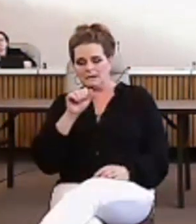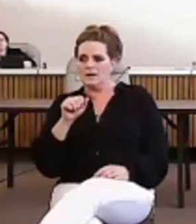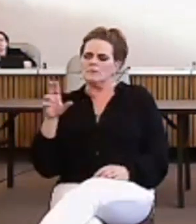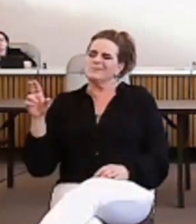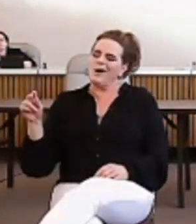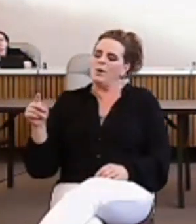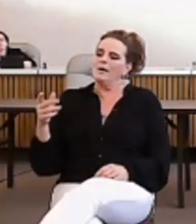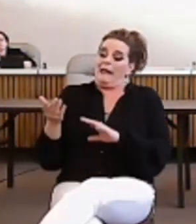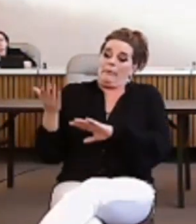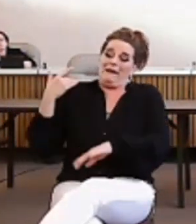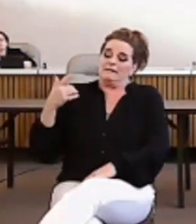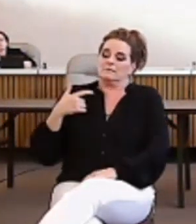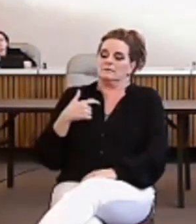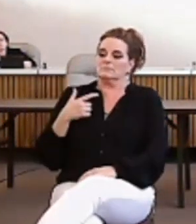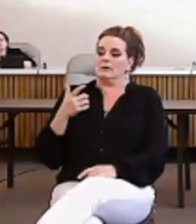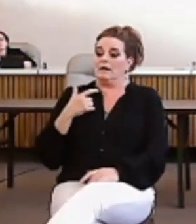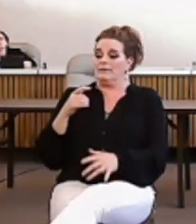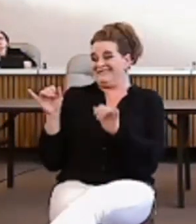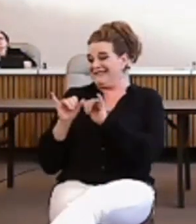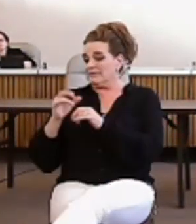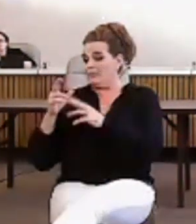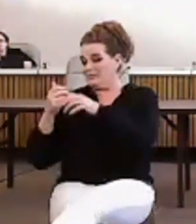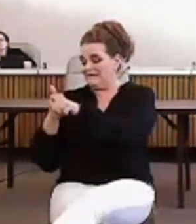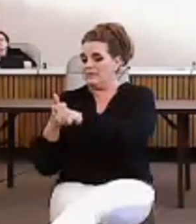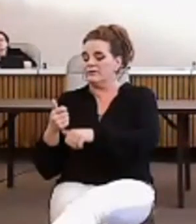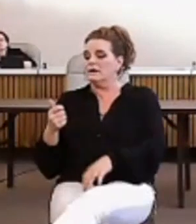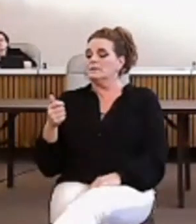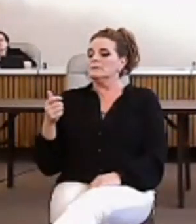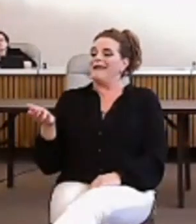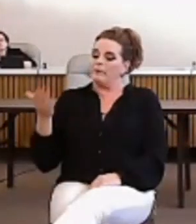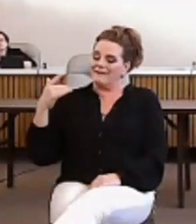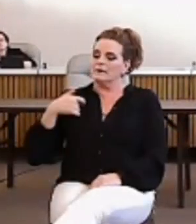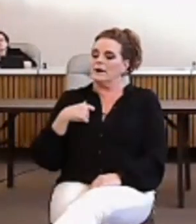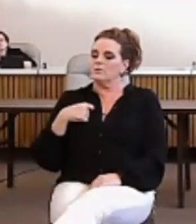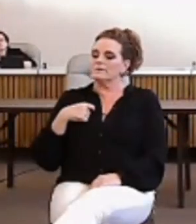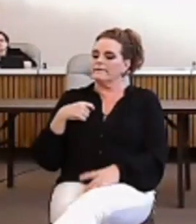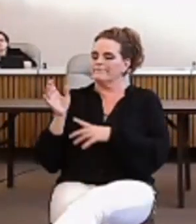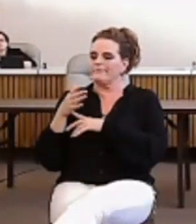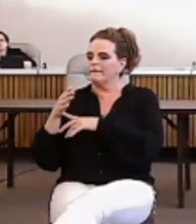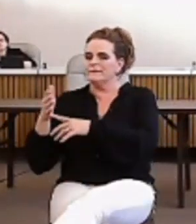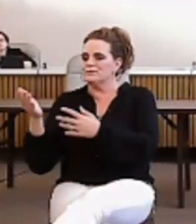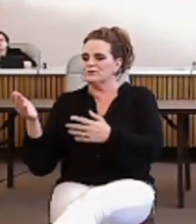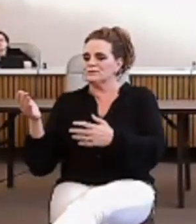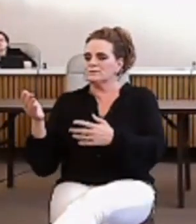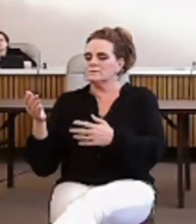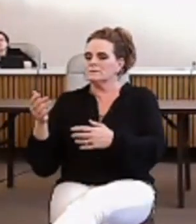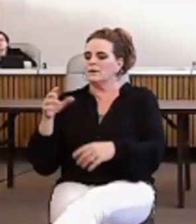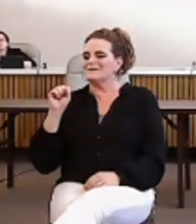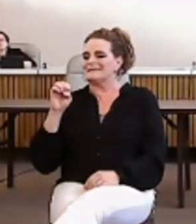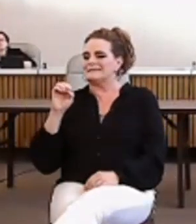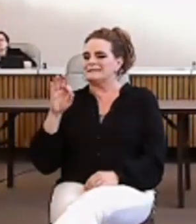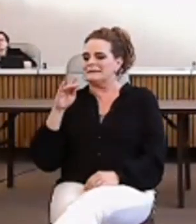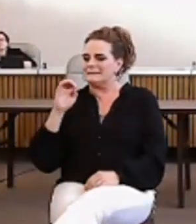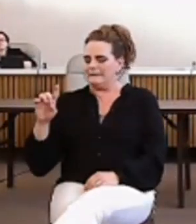and everything based on my discussion with the building owner. There used to be a fish, seafood rather,